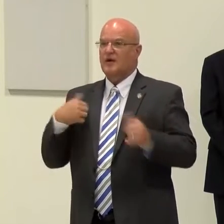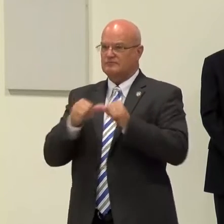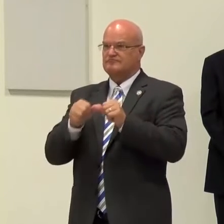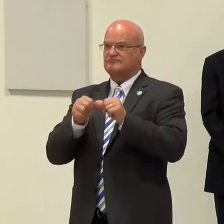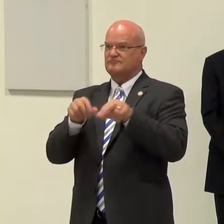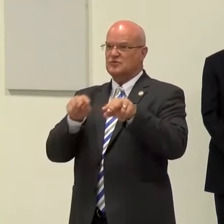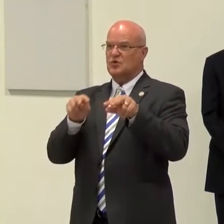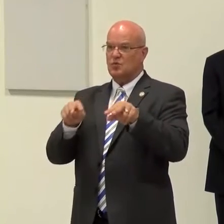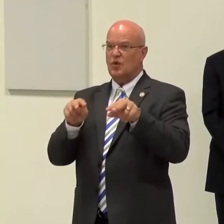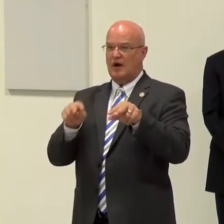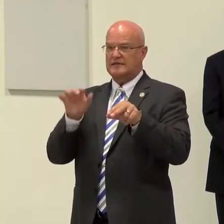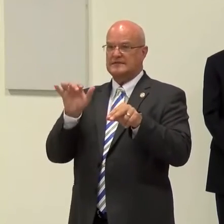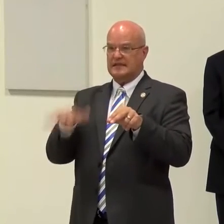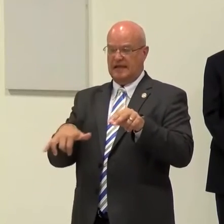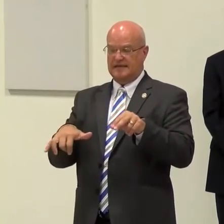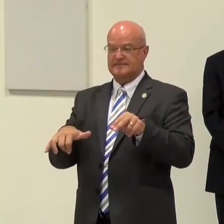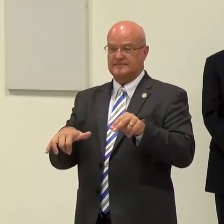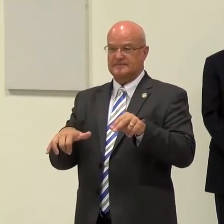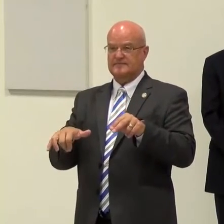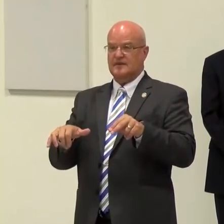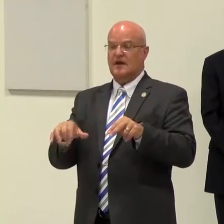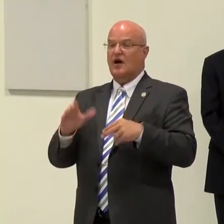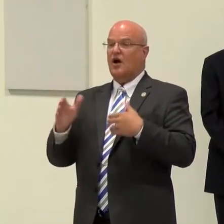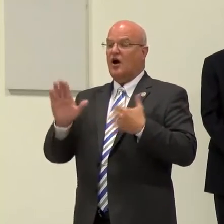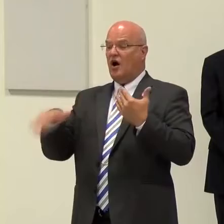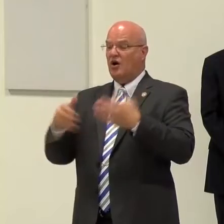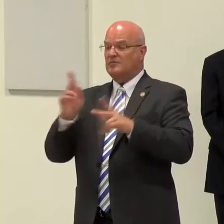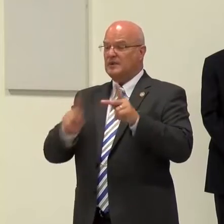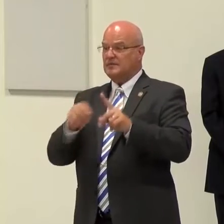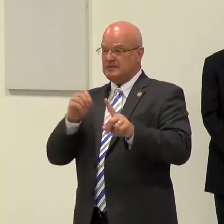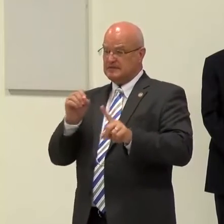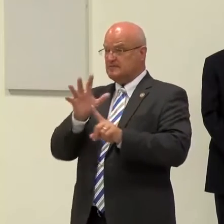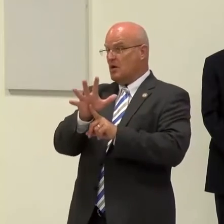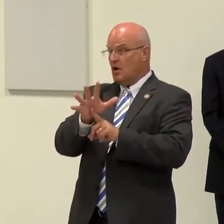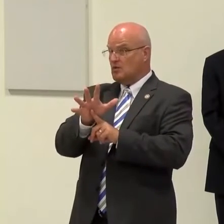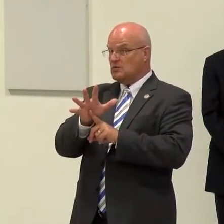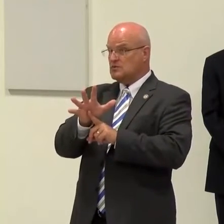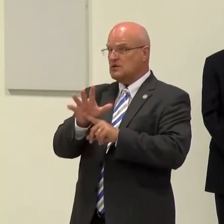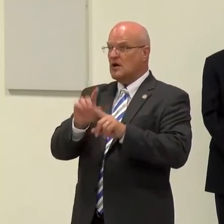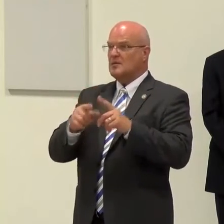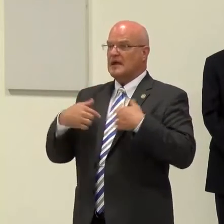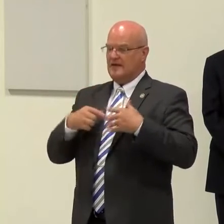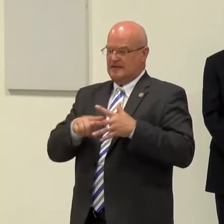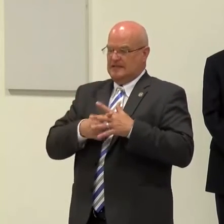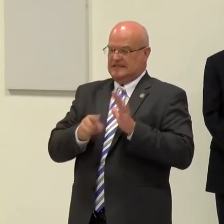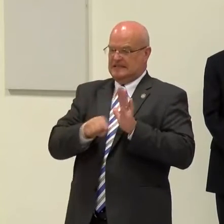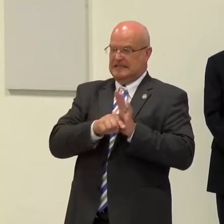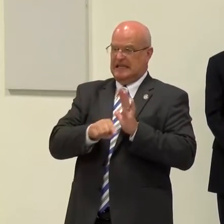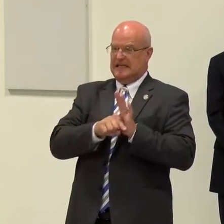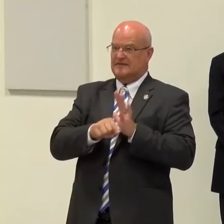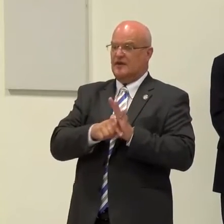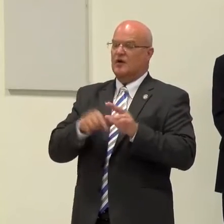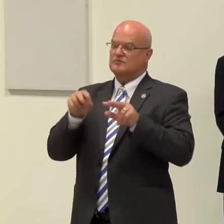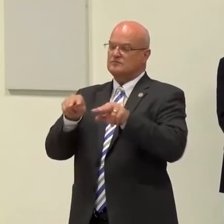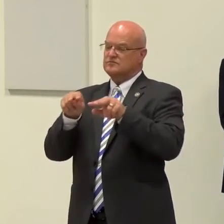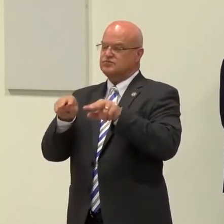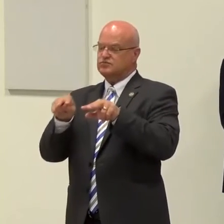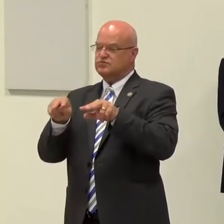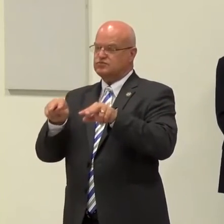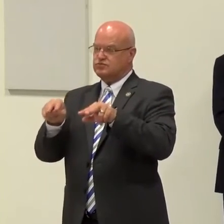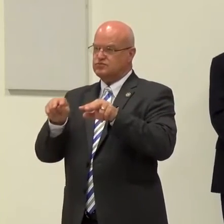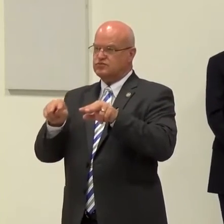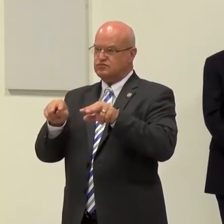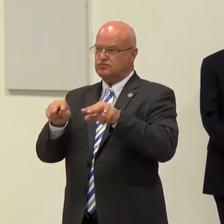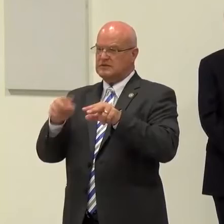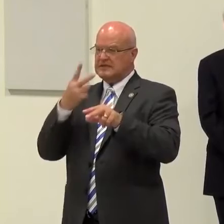continue to watch those individuals, all those who have been exposed but have initially tested negative. We need to continue to